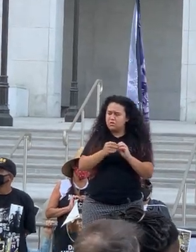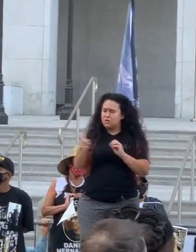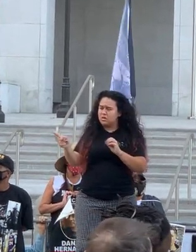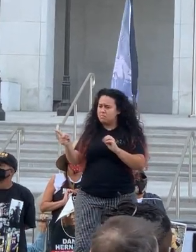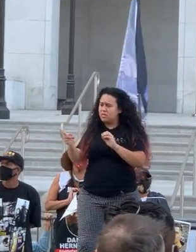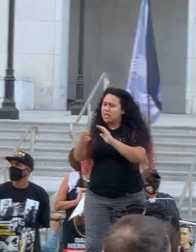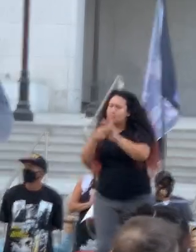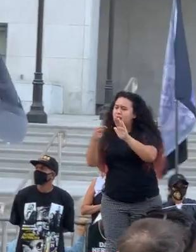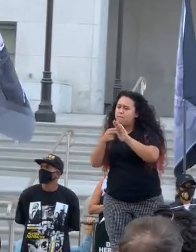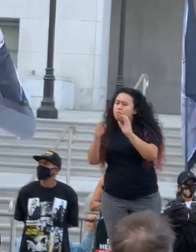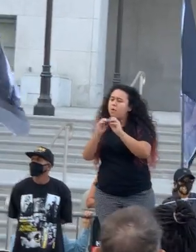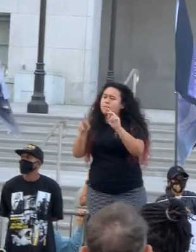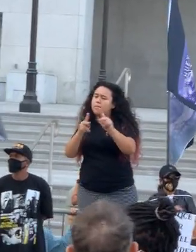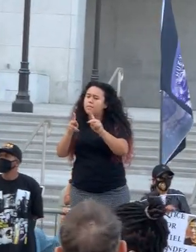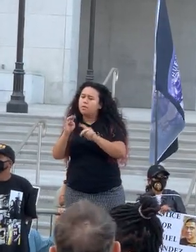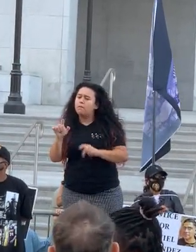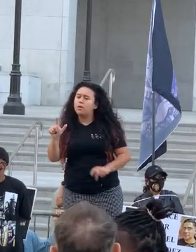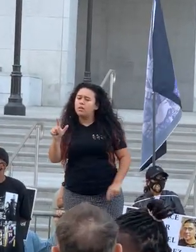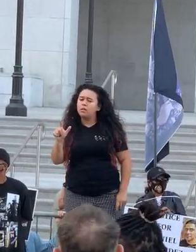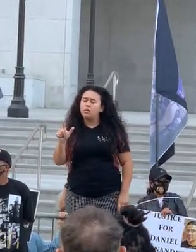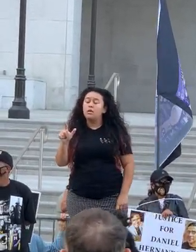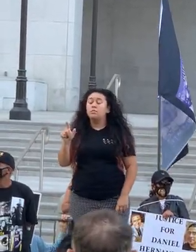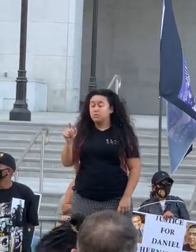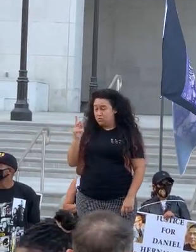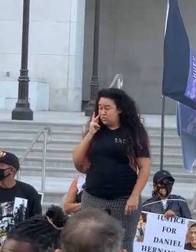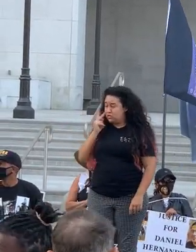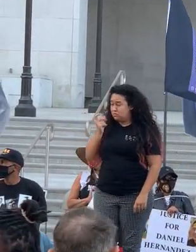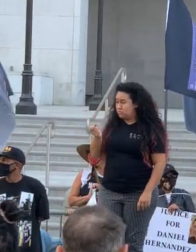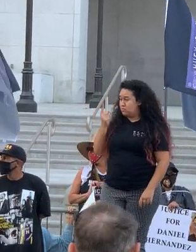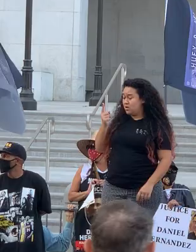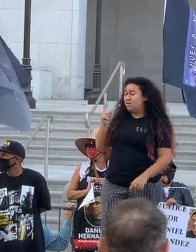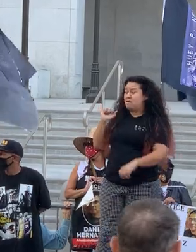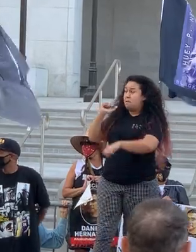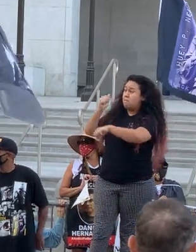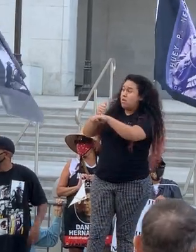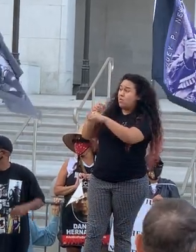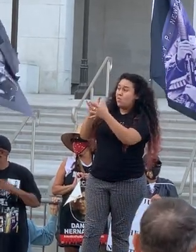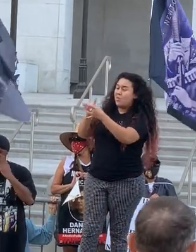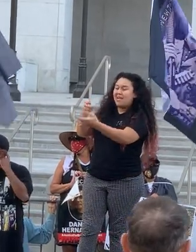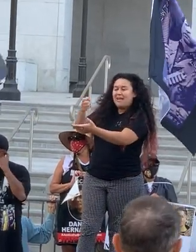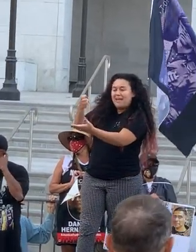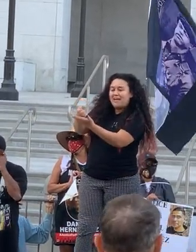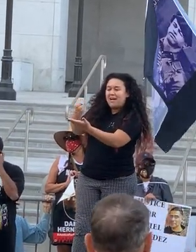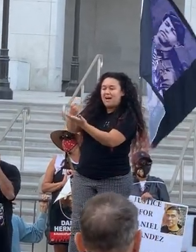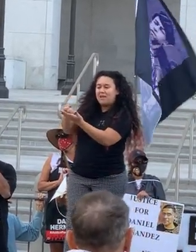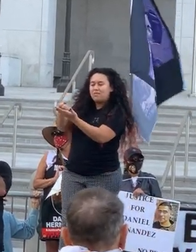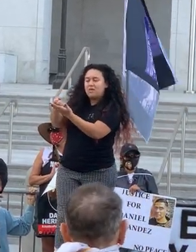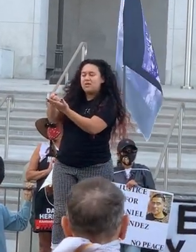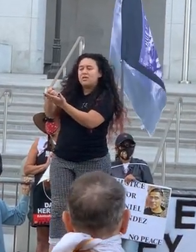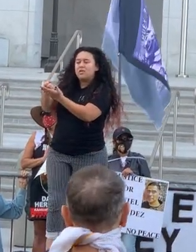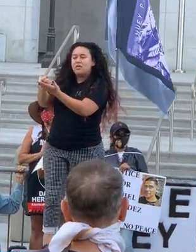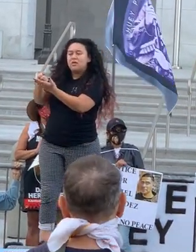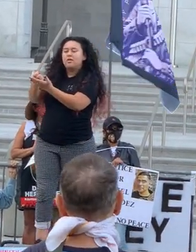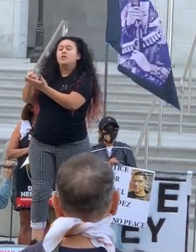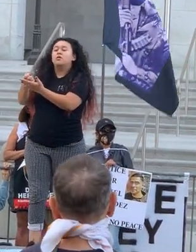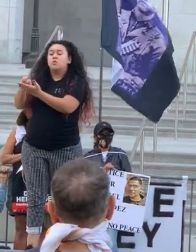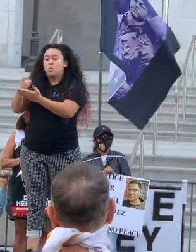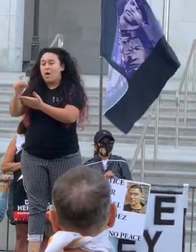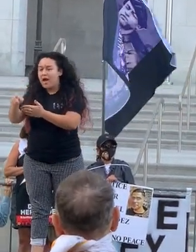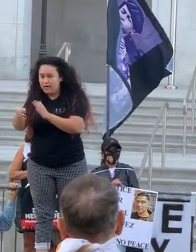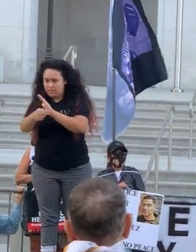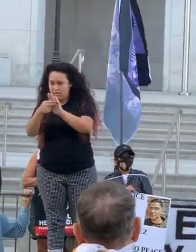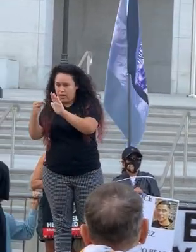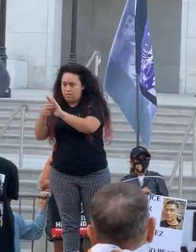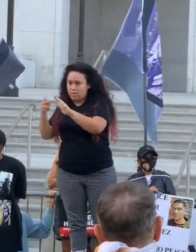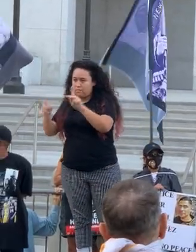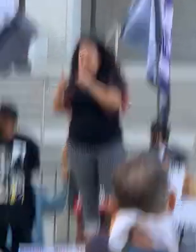You see, when it's built around economies, you create a demand.